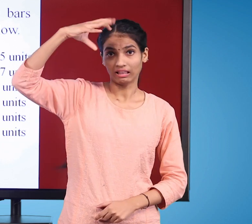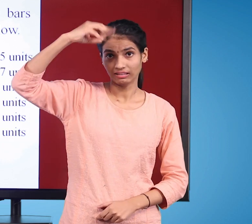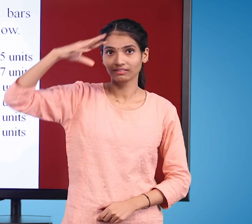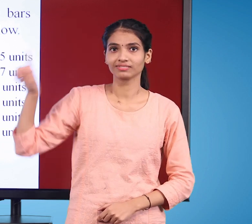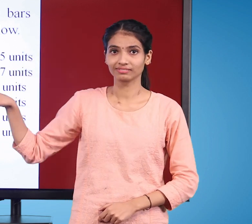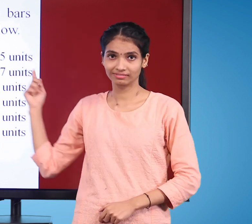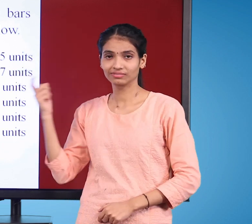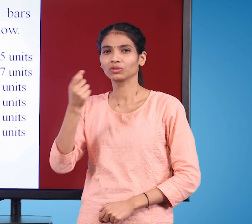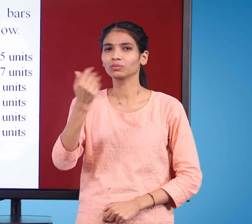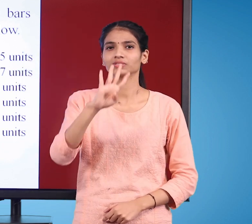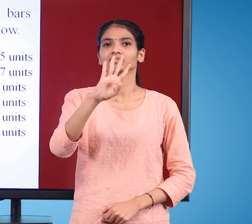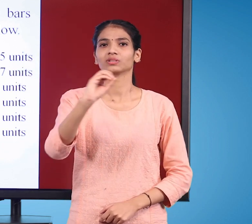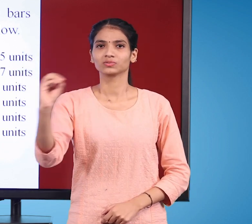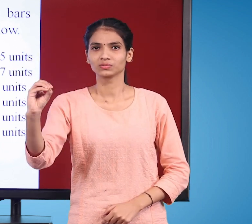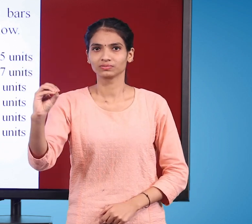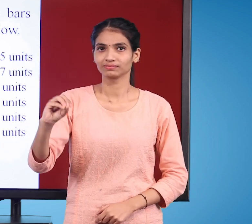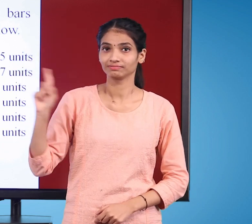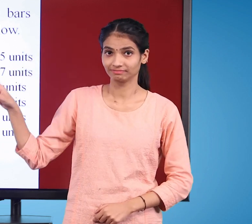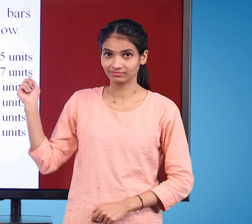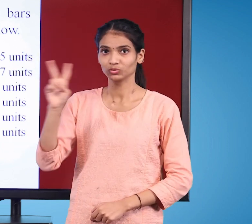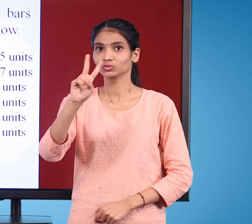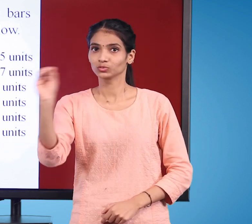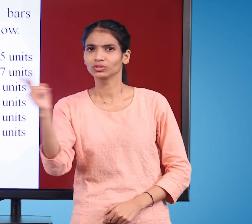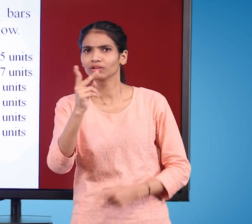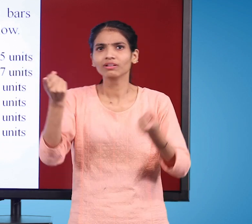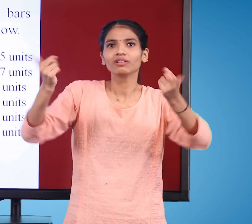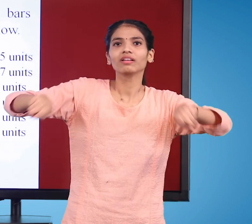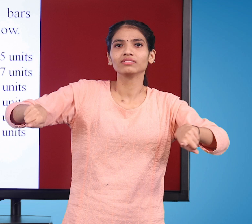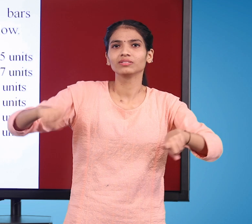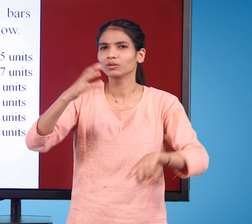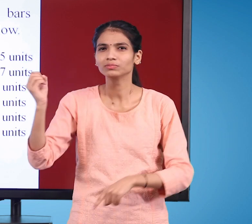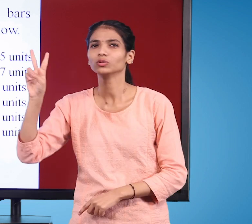Electricity 400 divided by 200 is equal to 2 units.